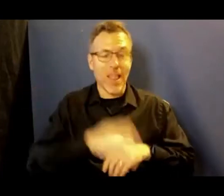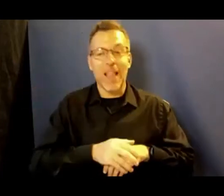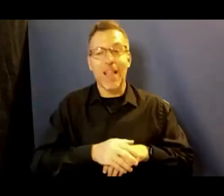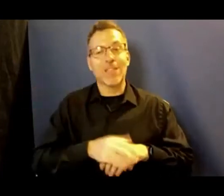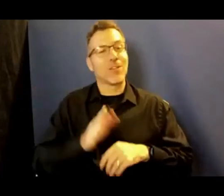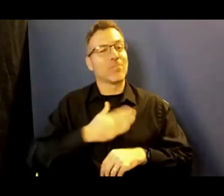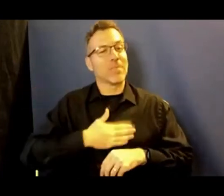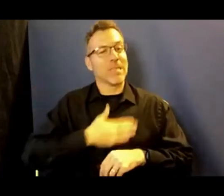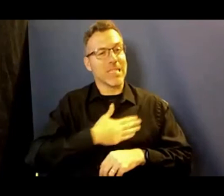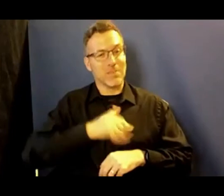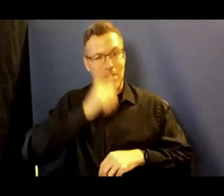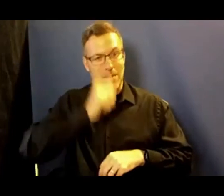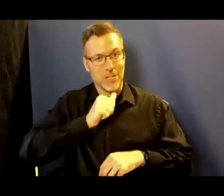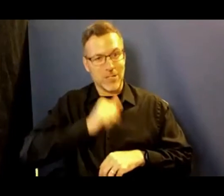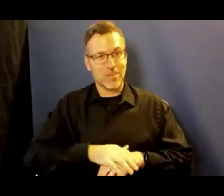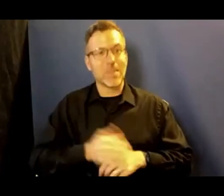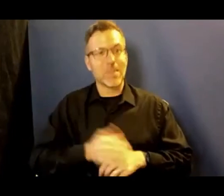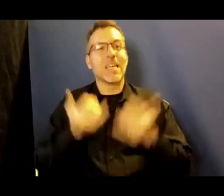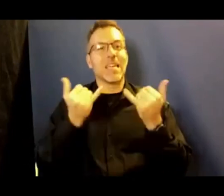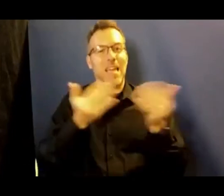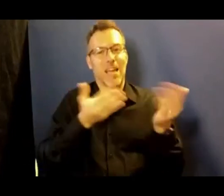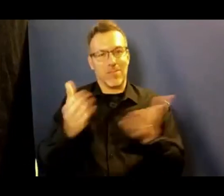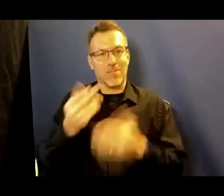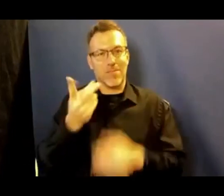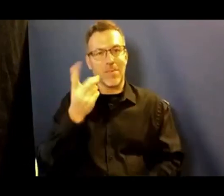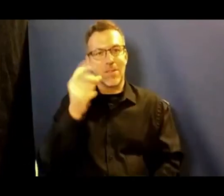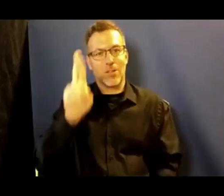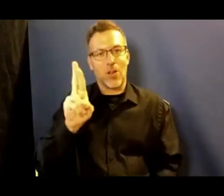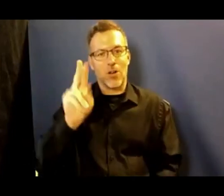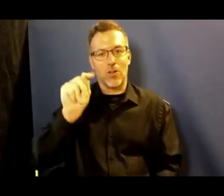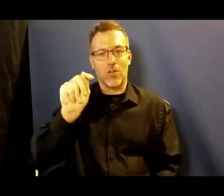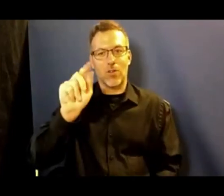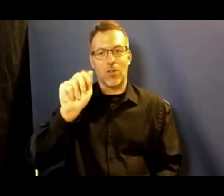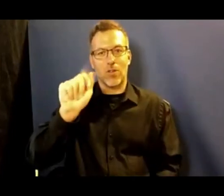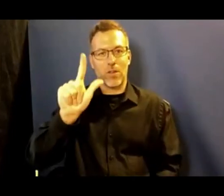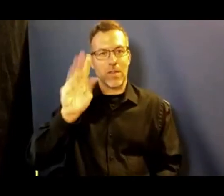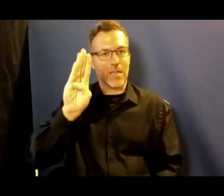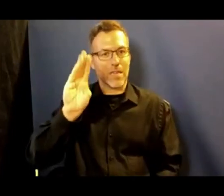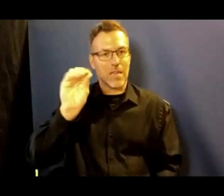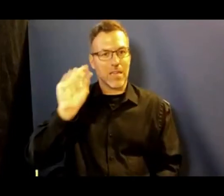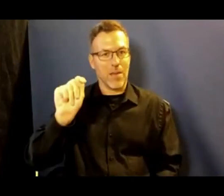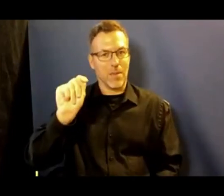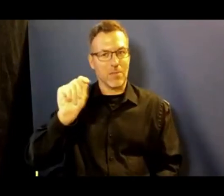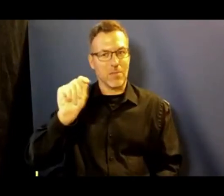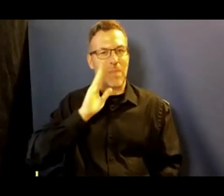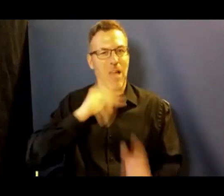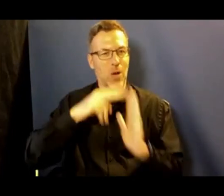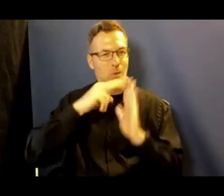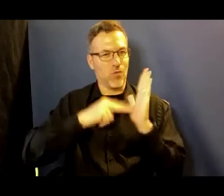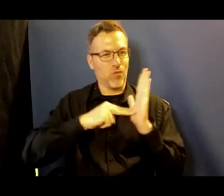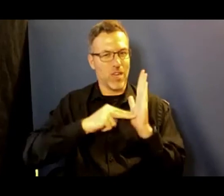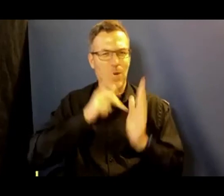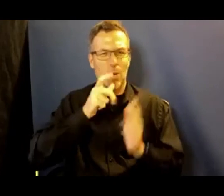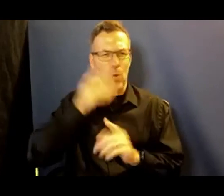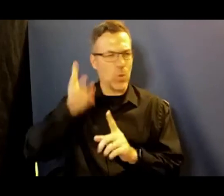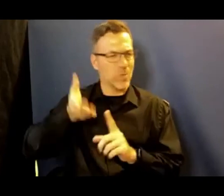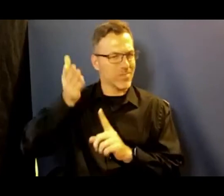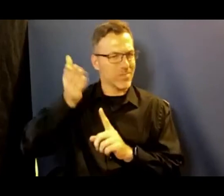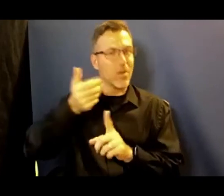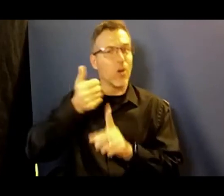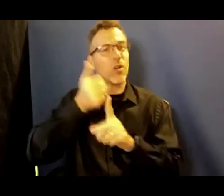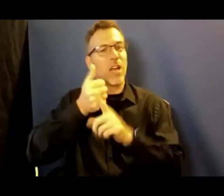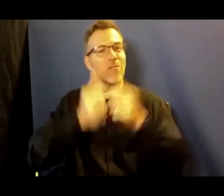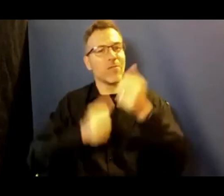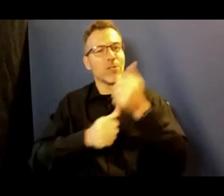me introduce very formally now Dr. Talbot, and I'm going to read this little blurb. Dr. Talbot is an associate professor